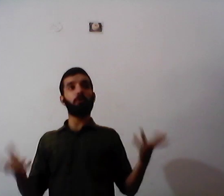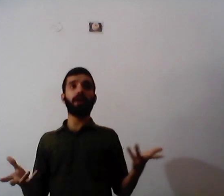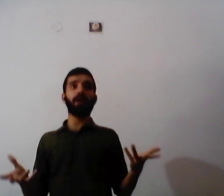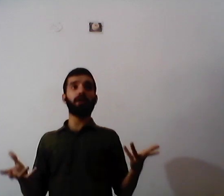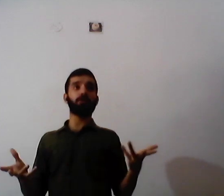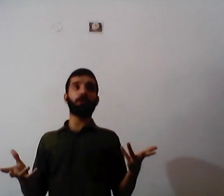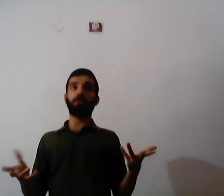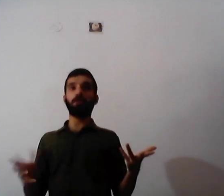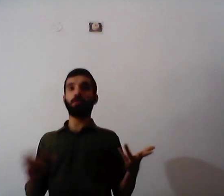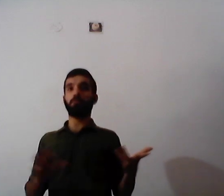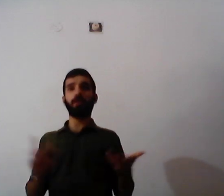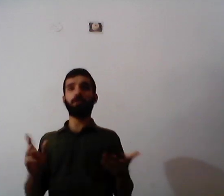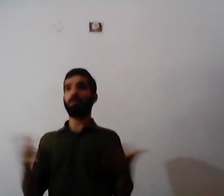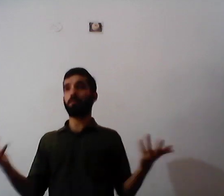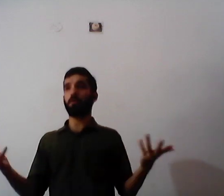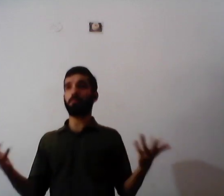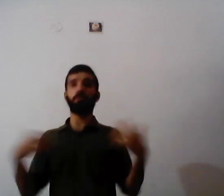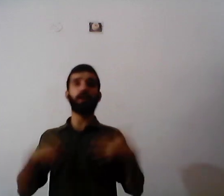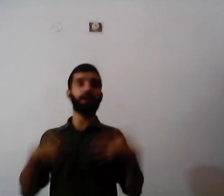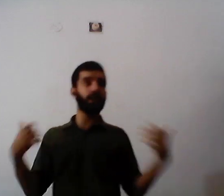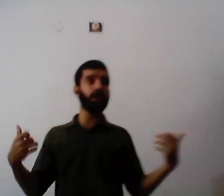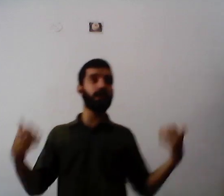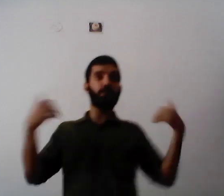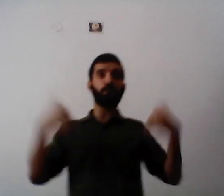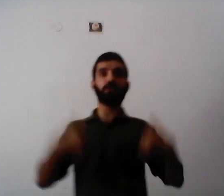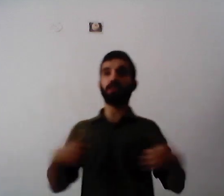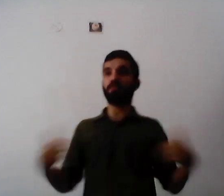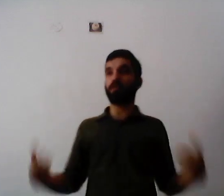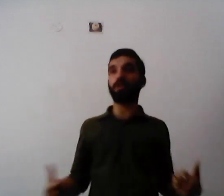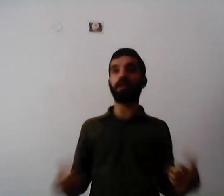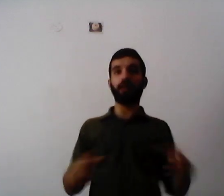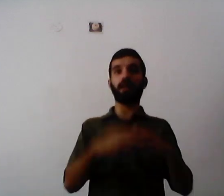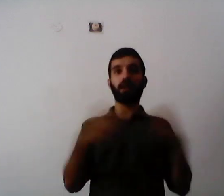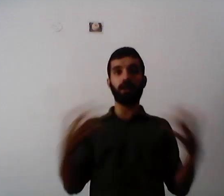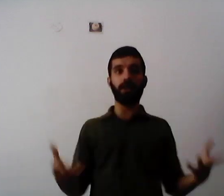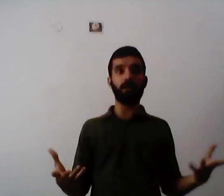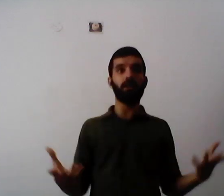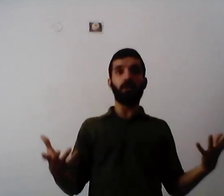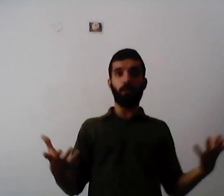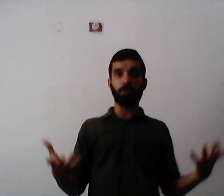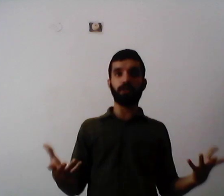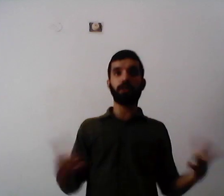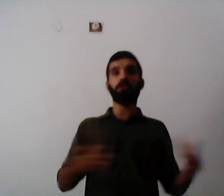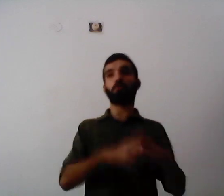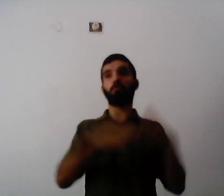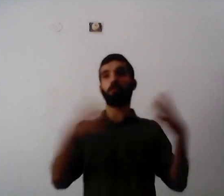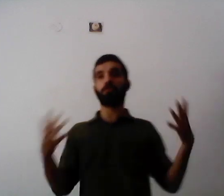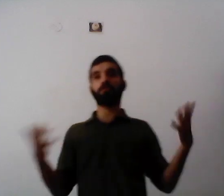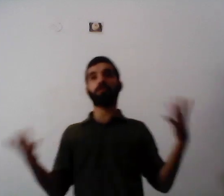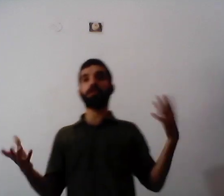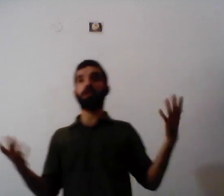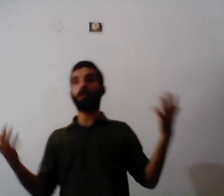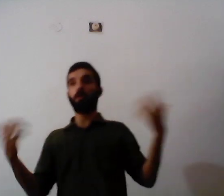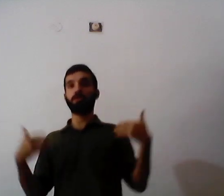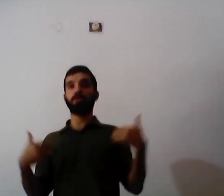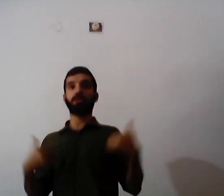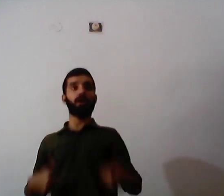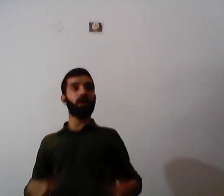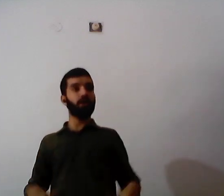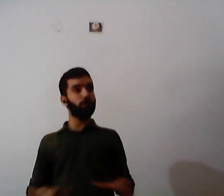air dissolve in your blood, no problem, we are getting enough oxygen from that air contained oxygen, so more of this oxygen are dissolved